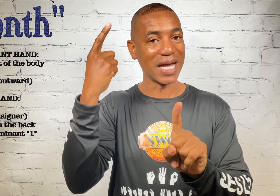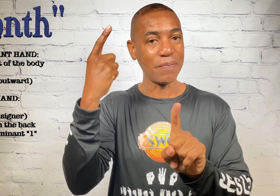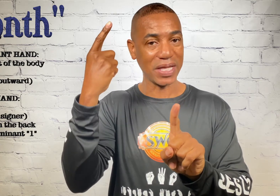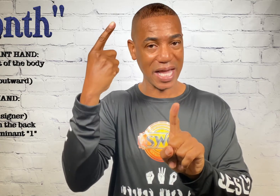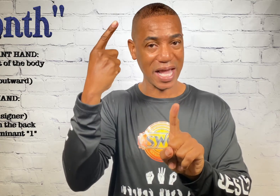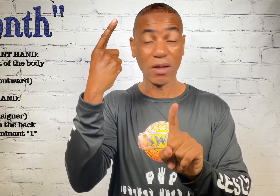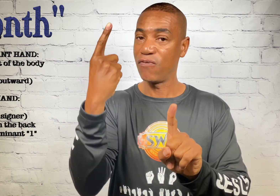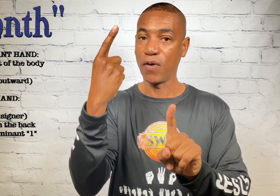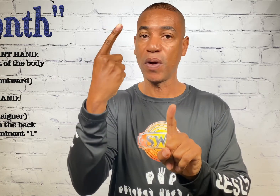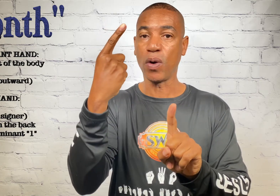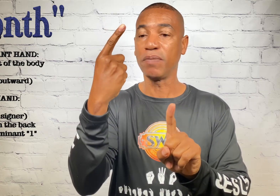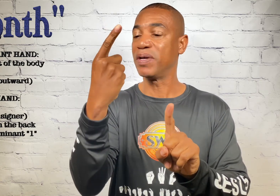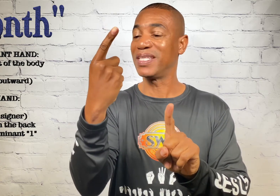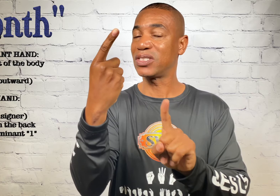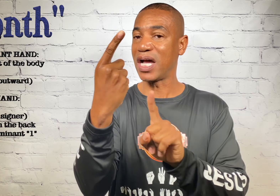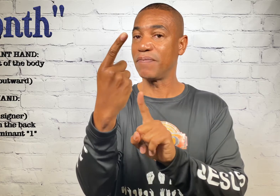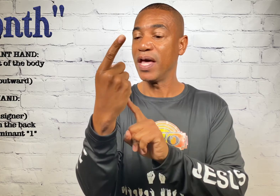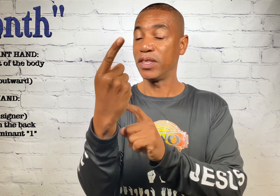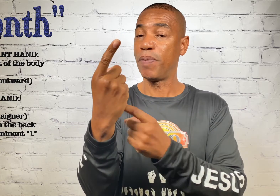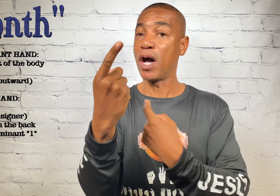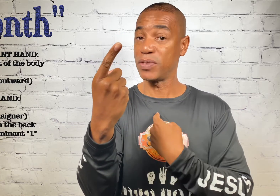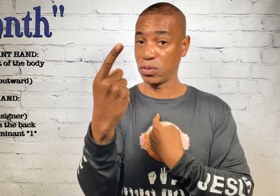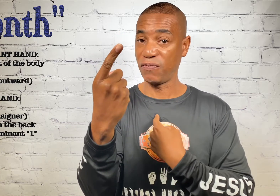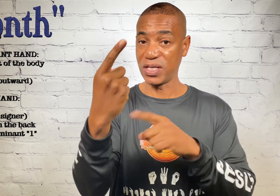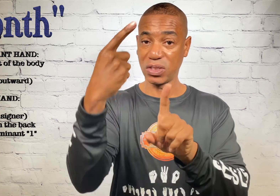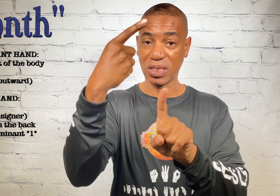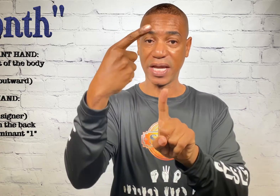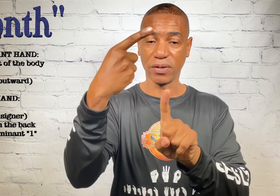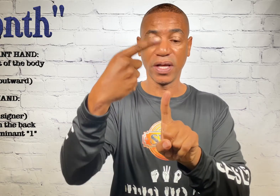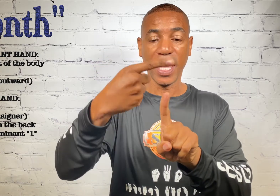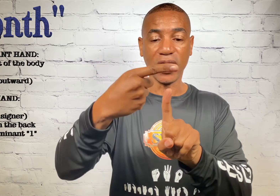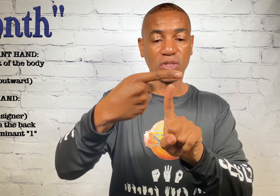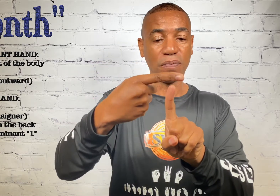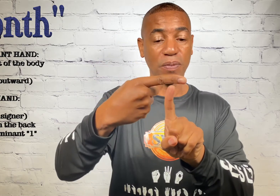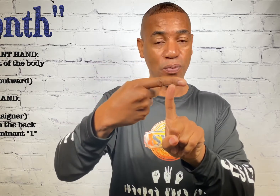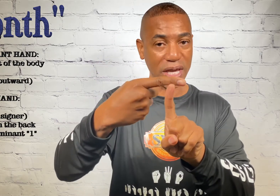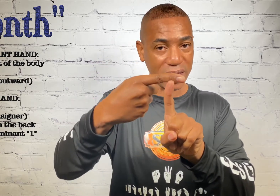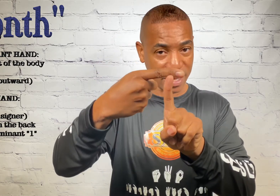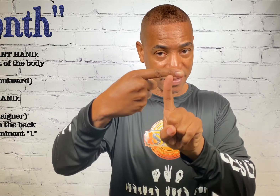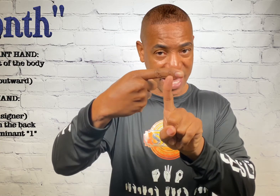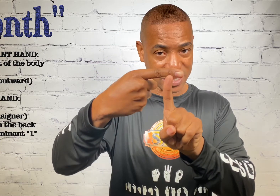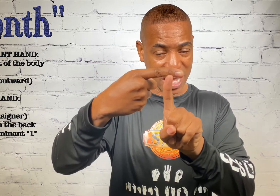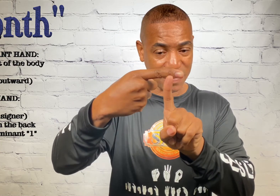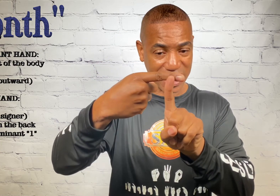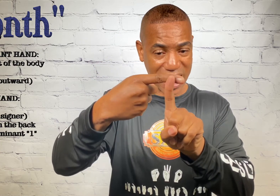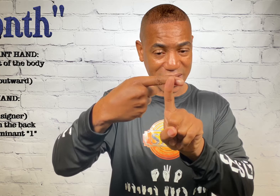dominant hand, form a 1, but this time the palm is going to face the signer. And you simply bring that dominant